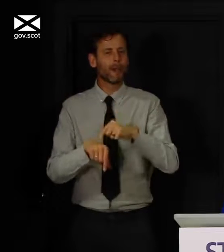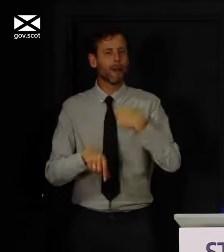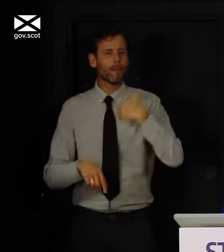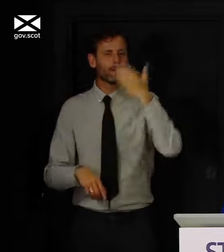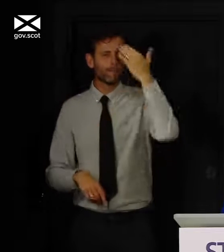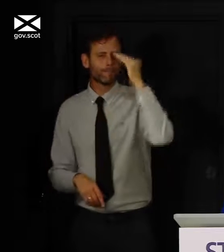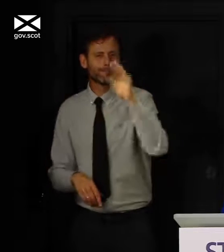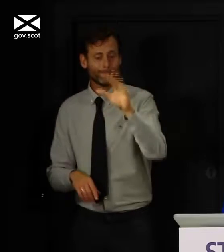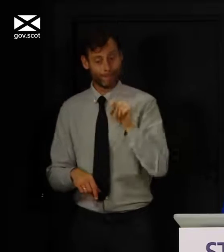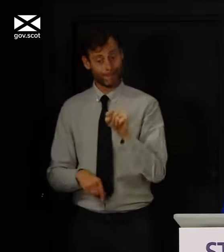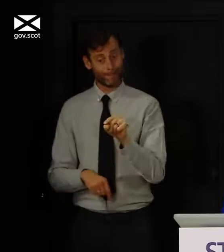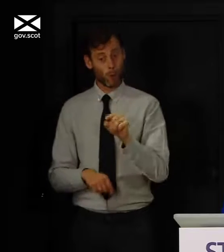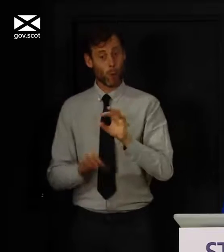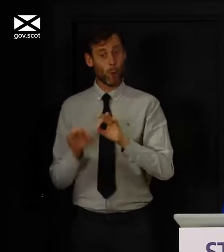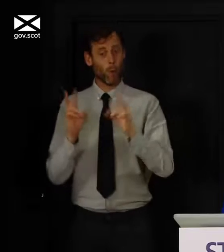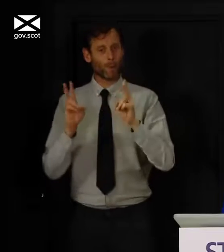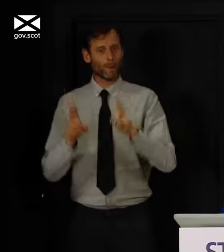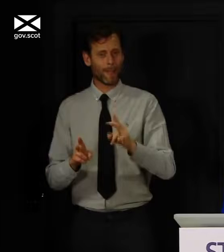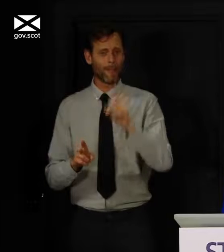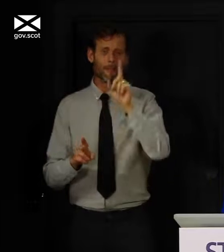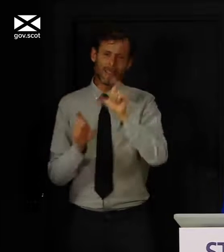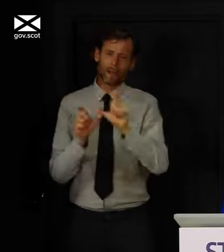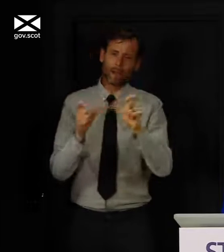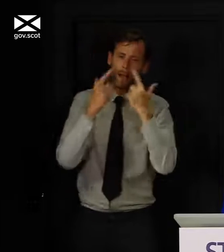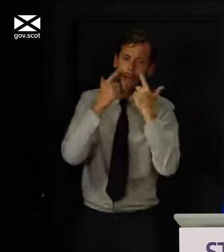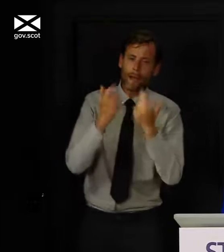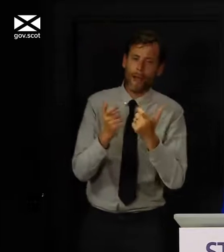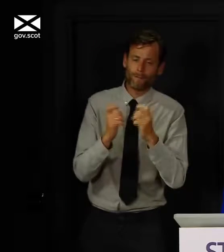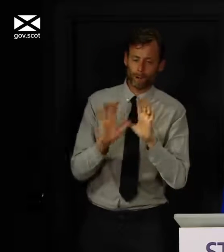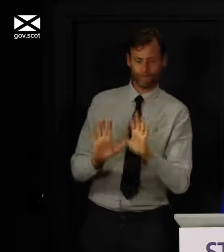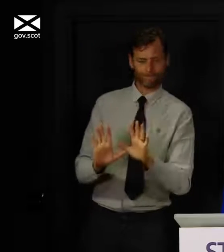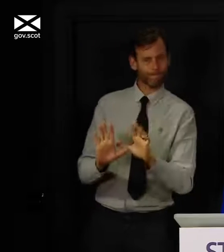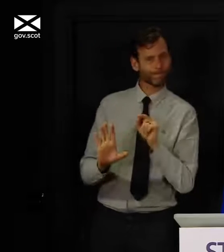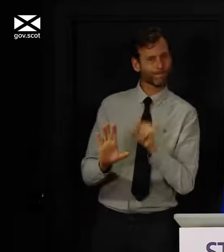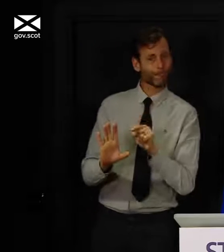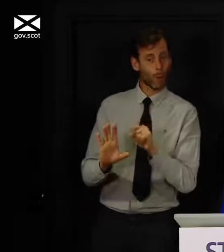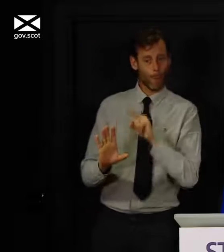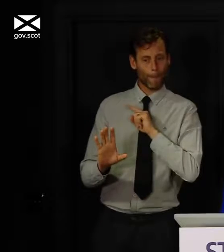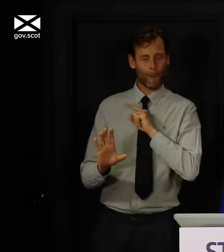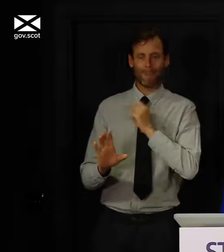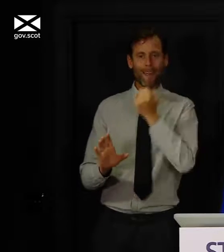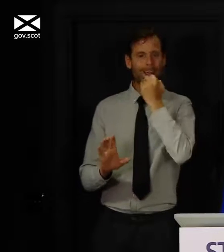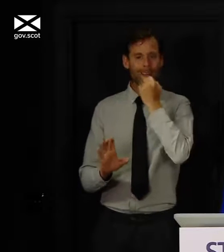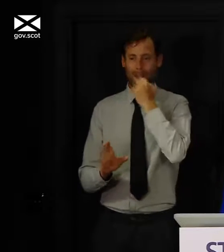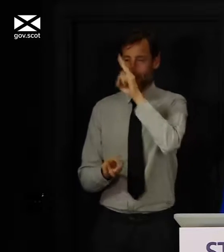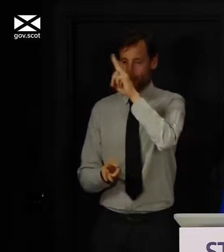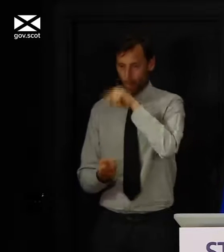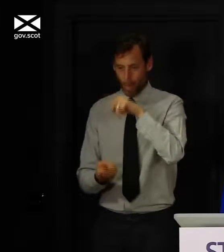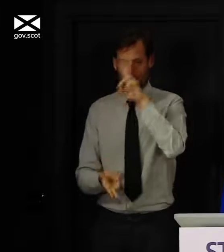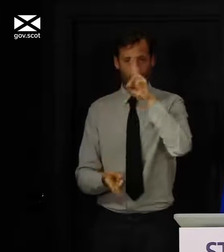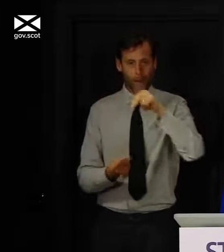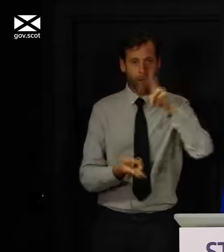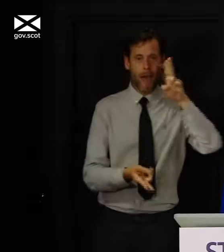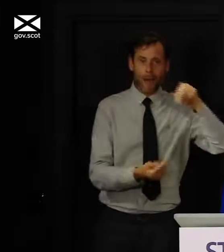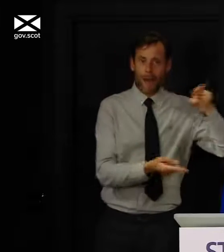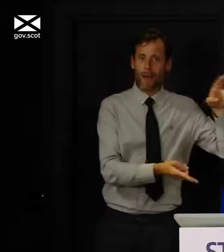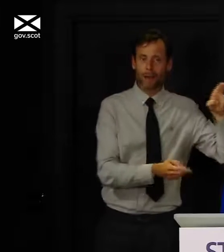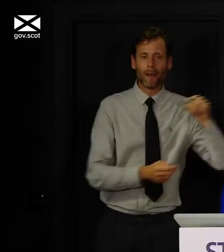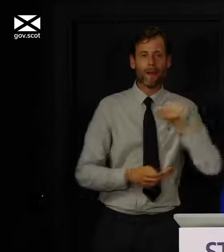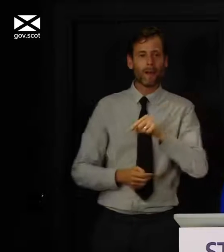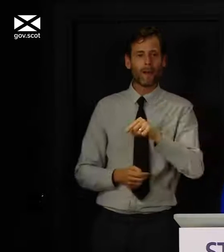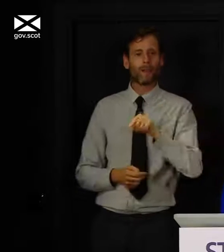that figure and not read too much into it for the reasons I've just described. And that